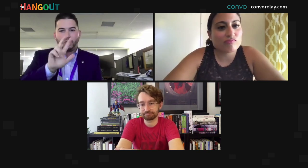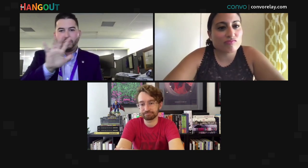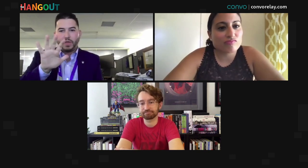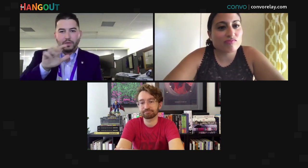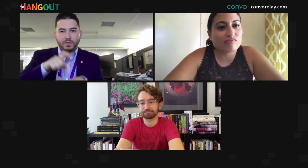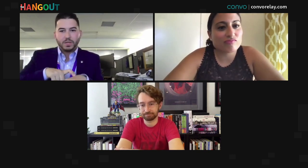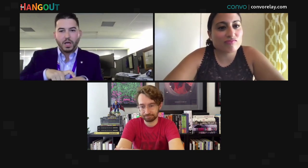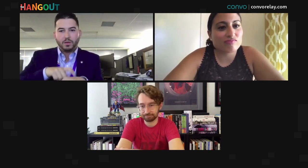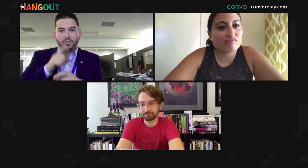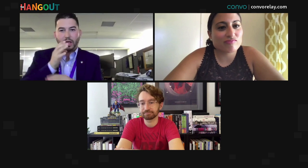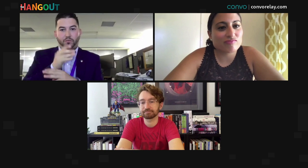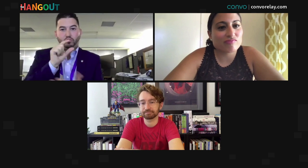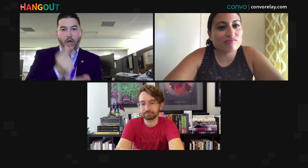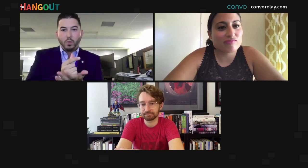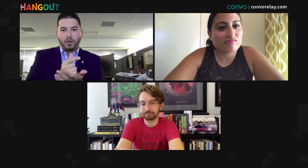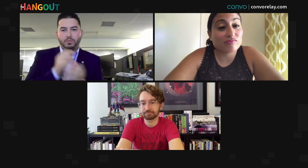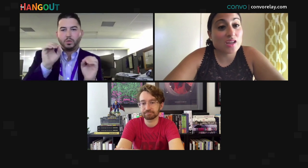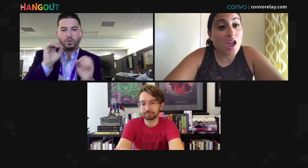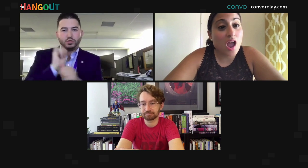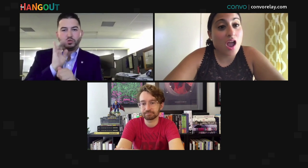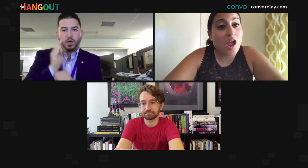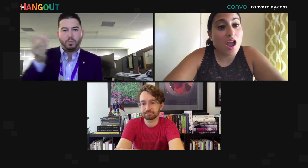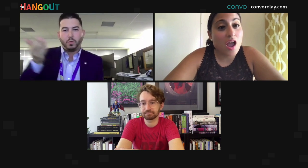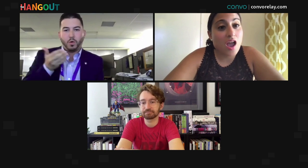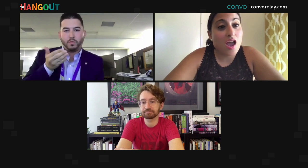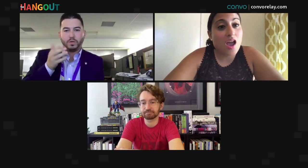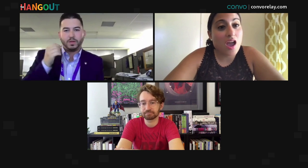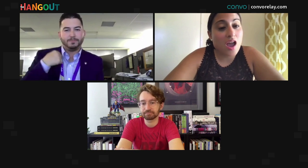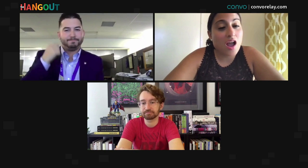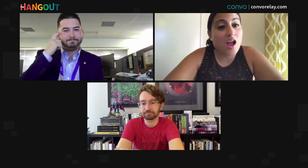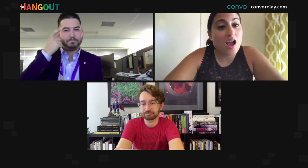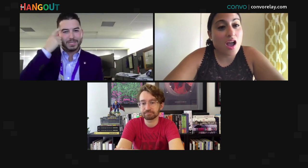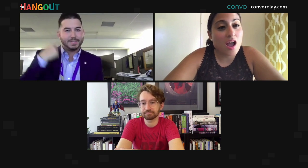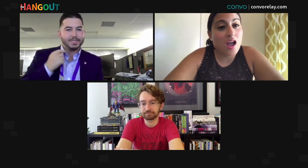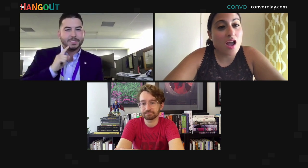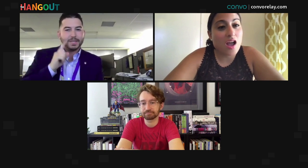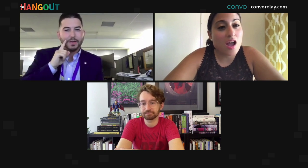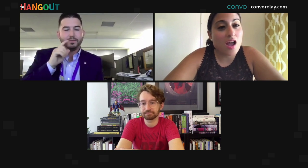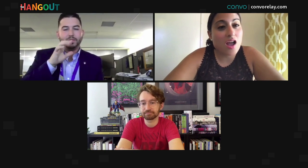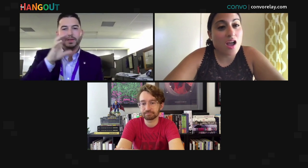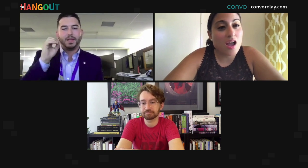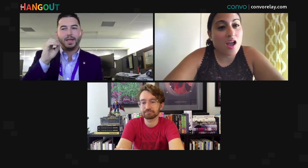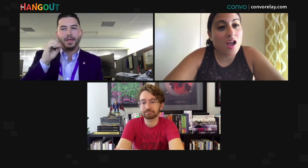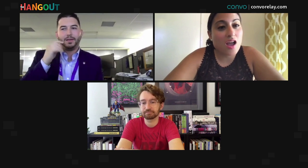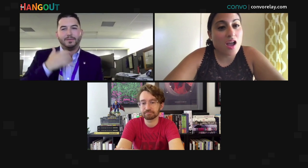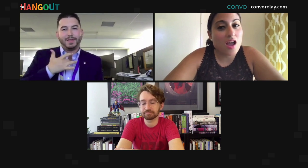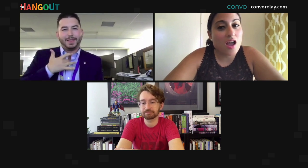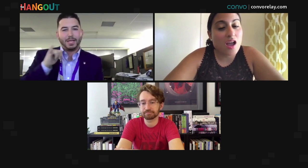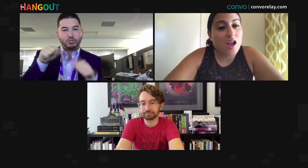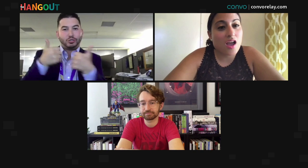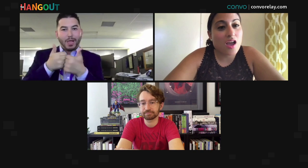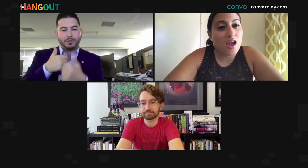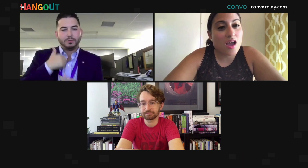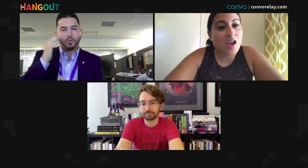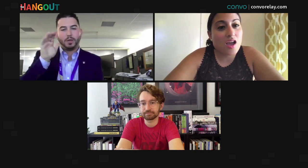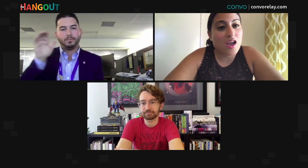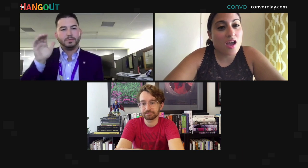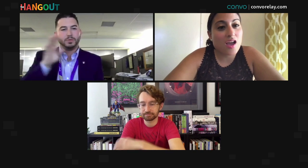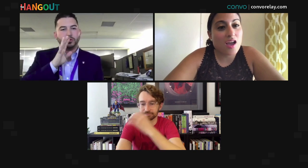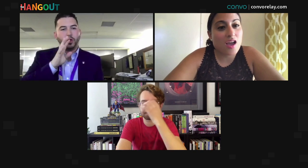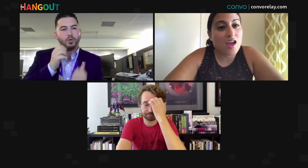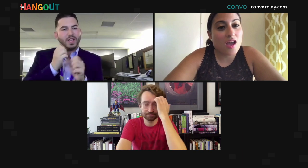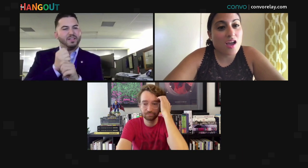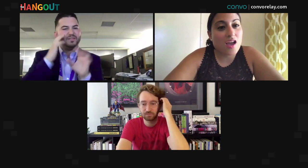had an opportunity to get my foot in the door, but I still had to interview 35 times after graduation because people would